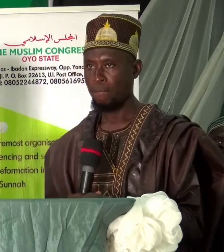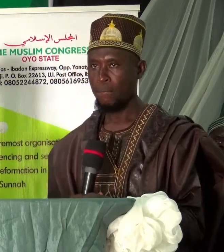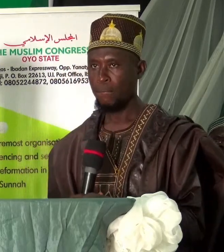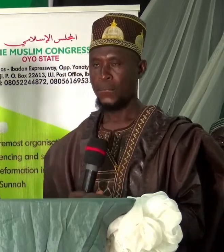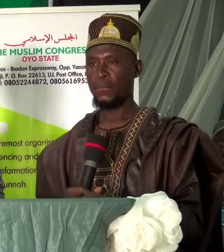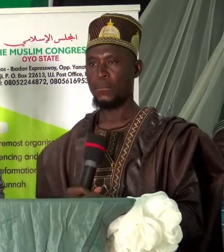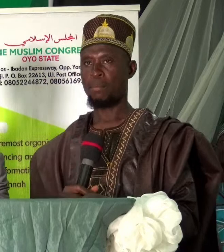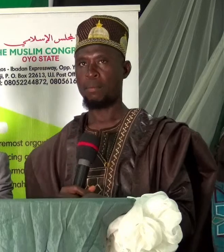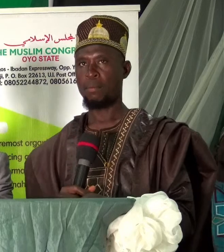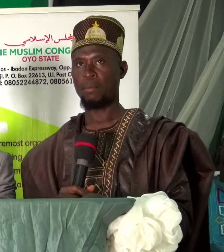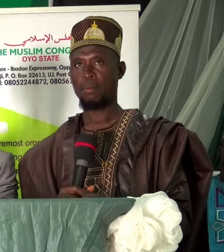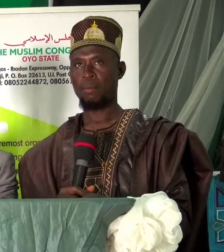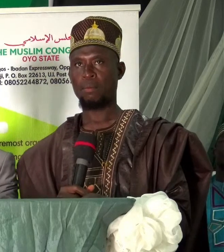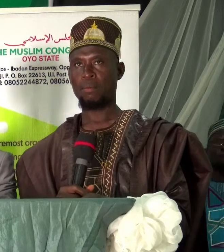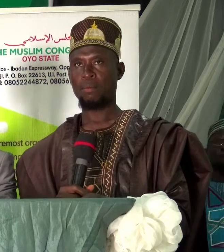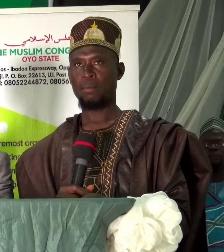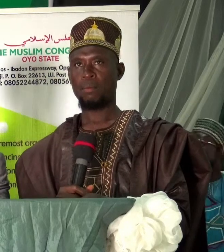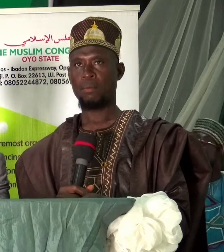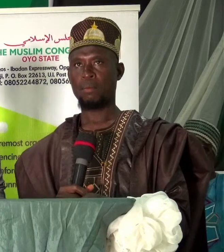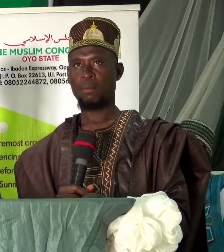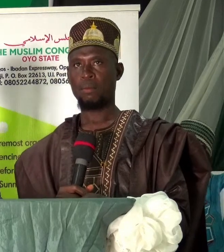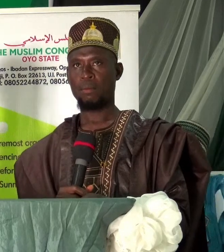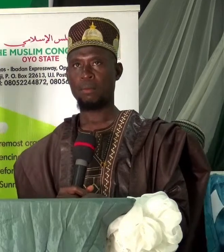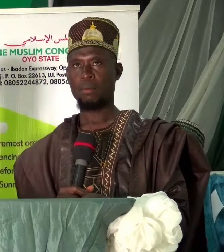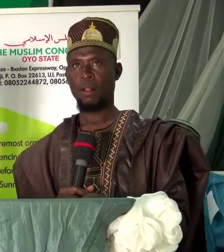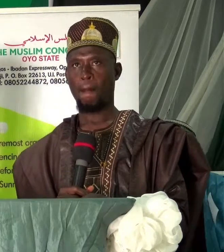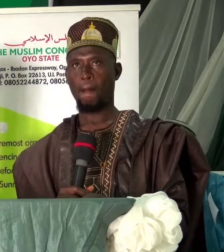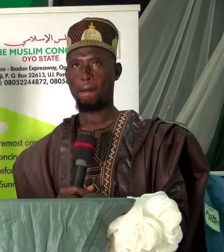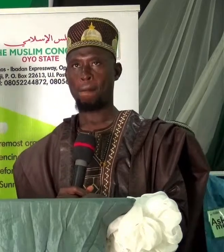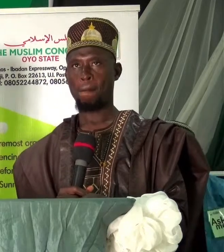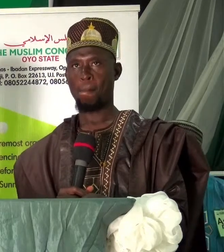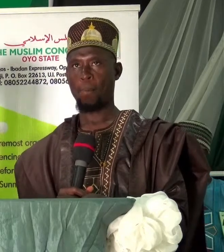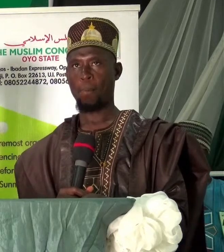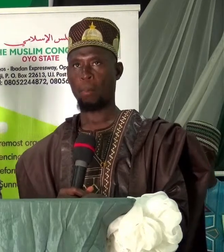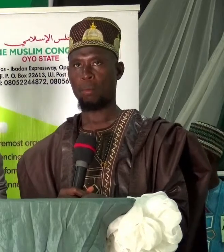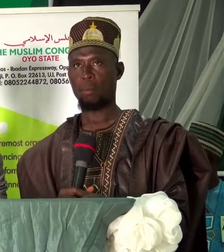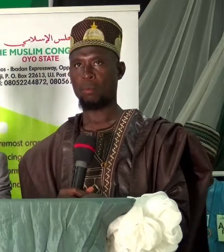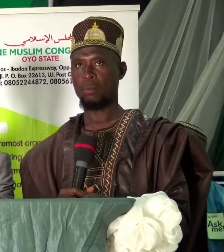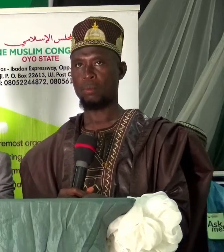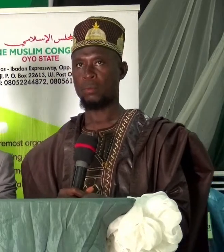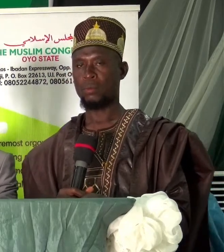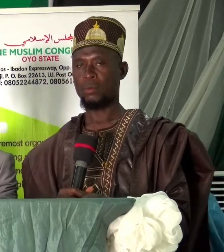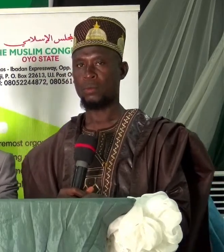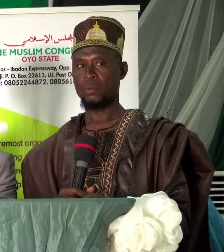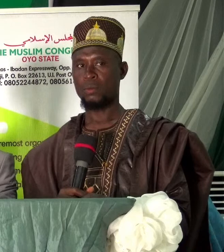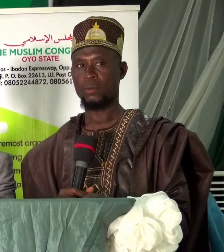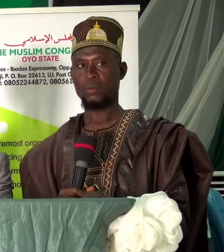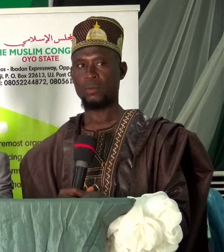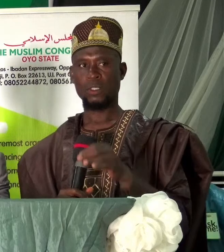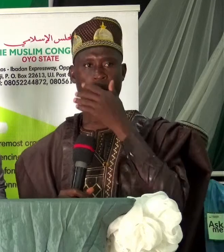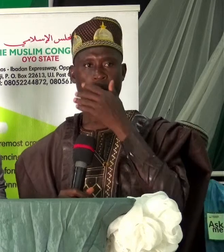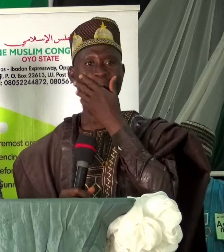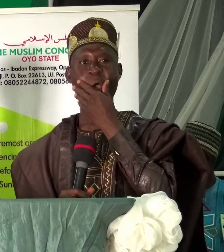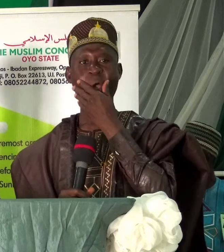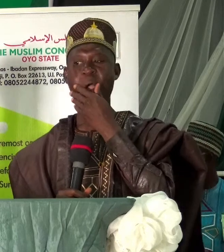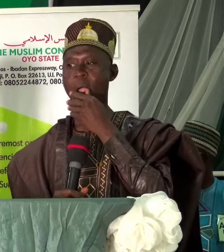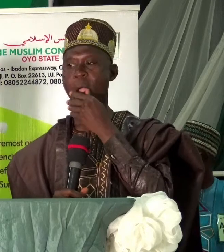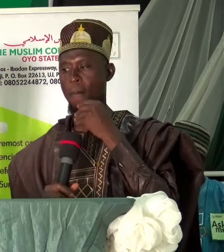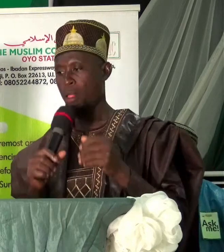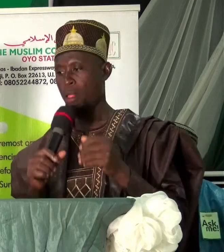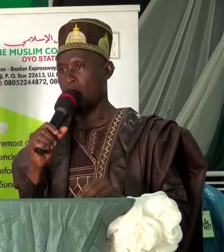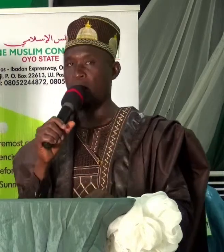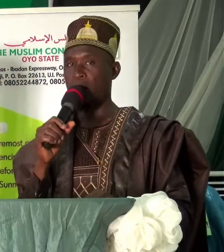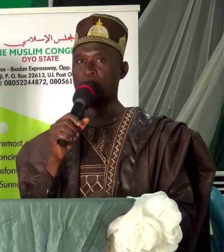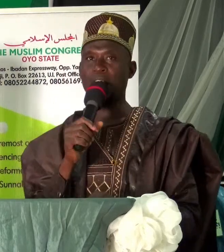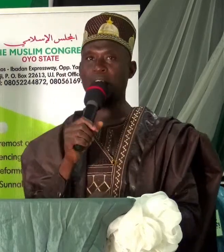of our nation, of our state, or your state, and every citizen of Nigeria,